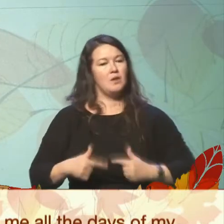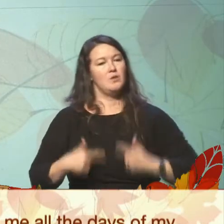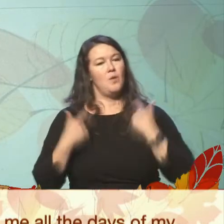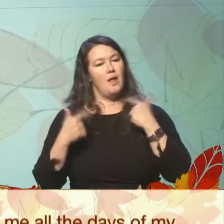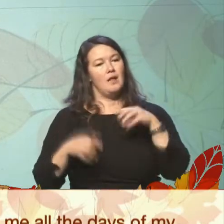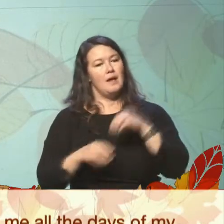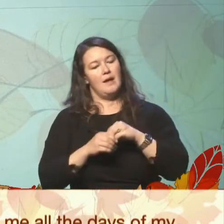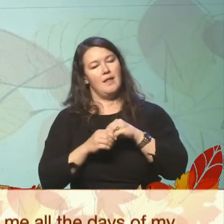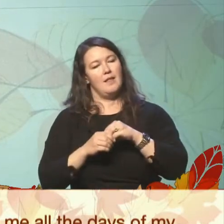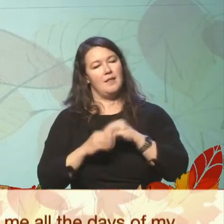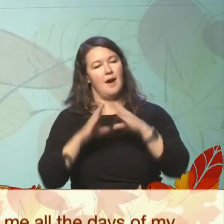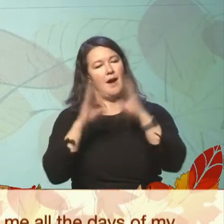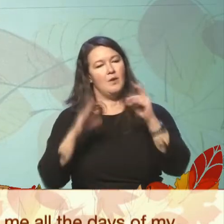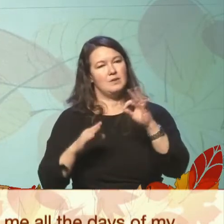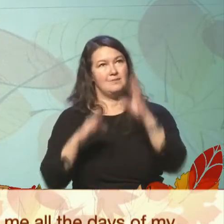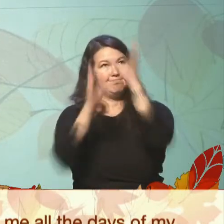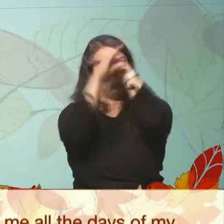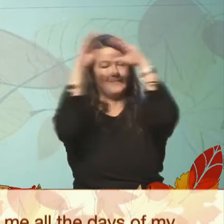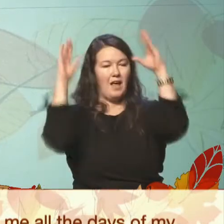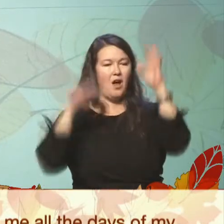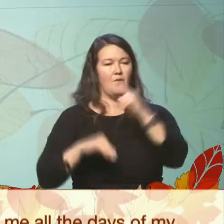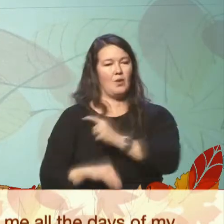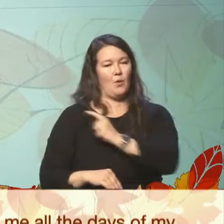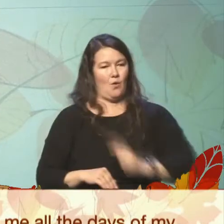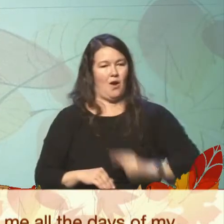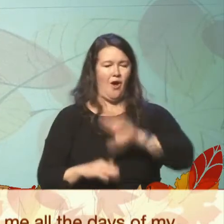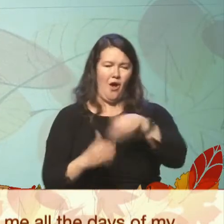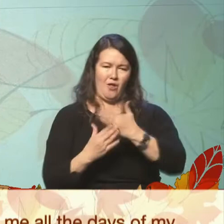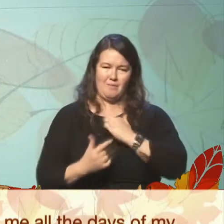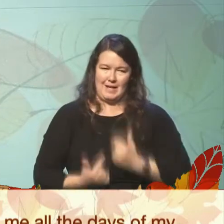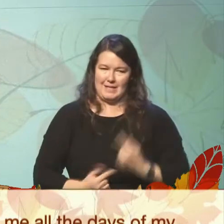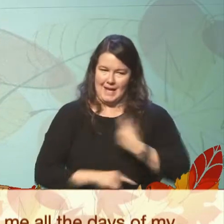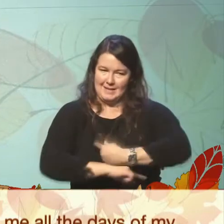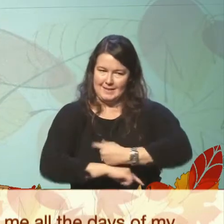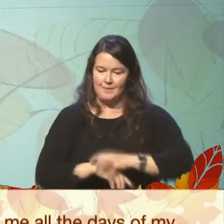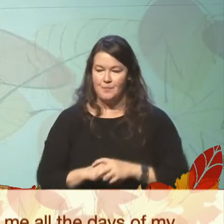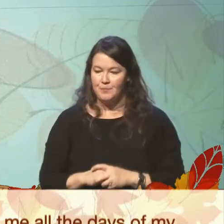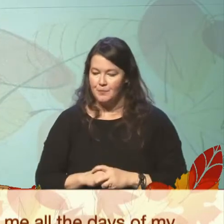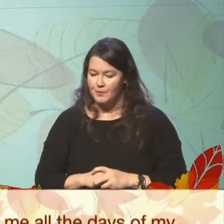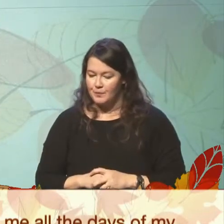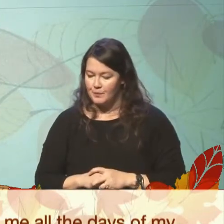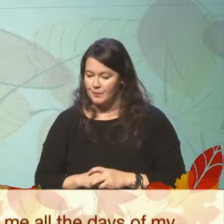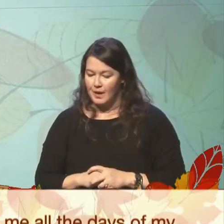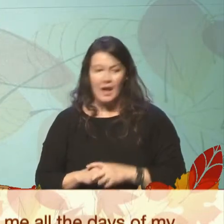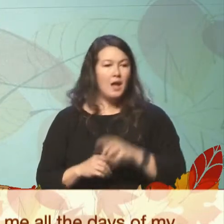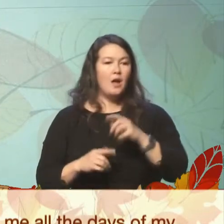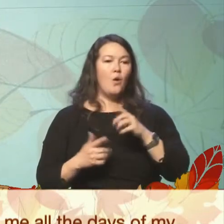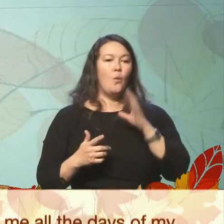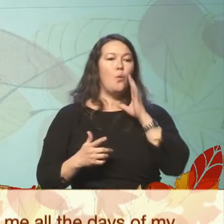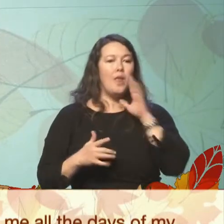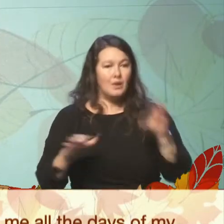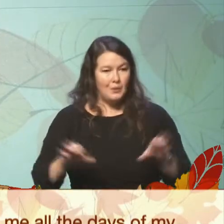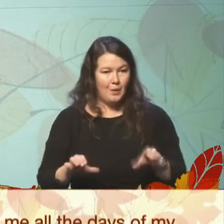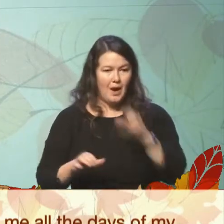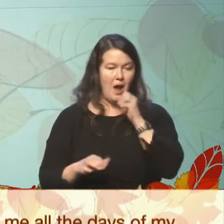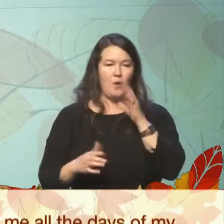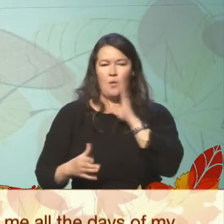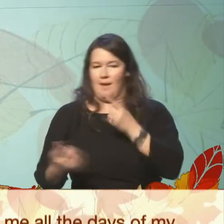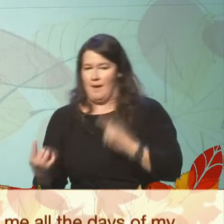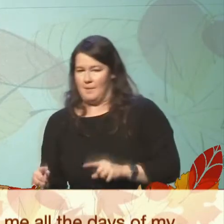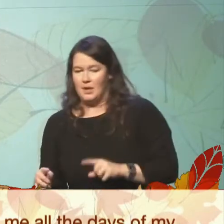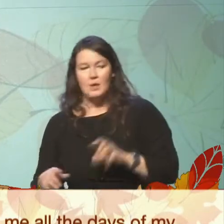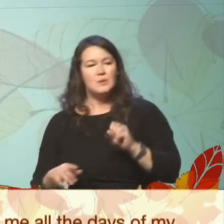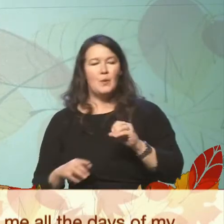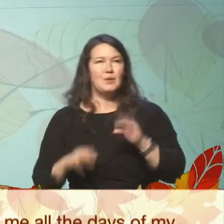endless days. I think this is a statement of decision about what I will do, not what's going to happen. I will dwell in the house of the Lord, this great